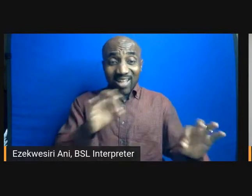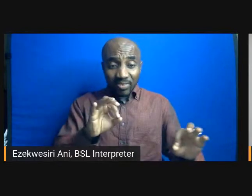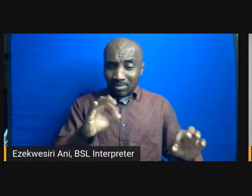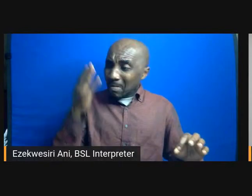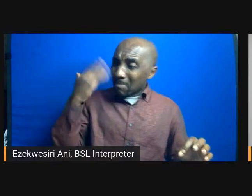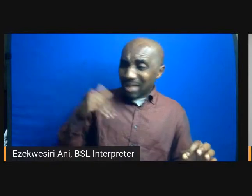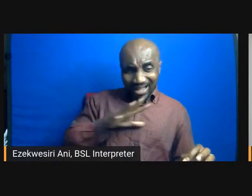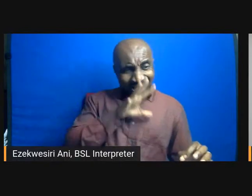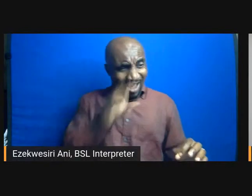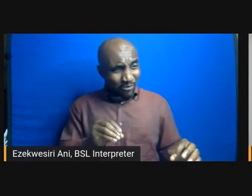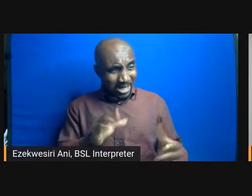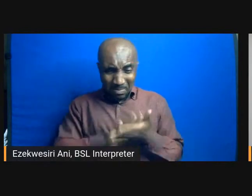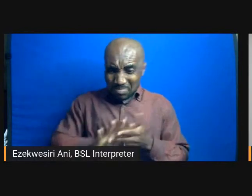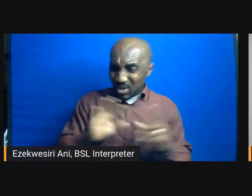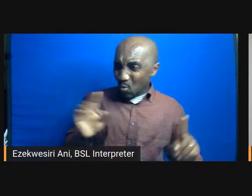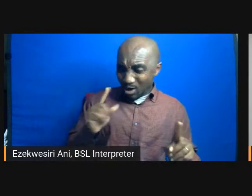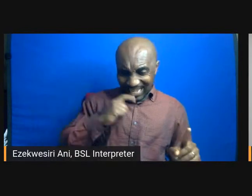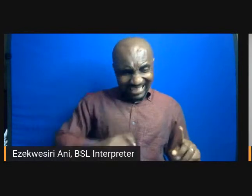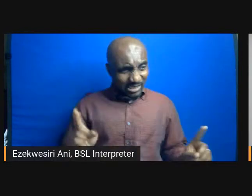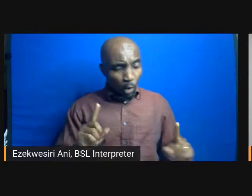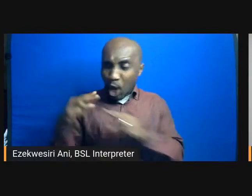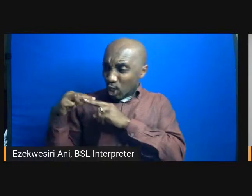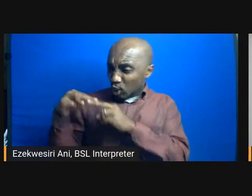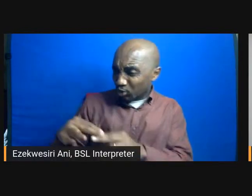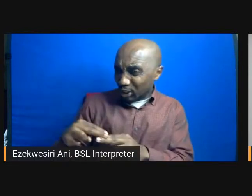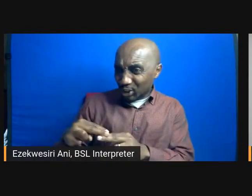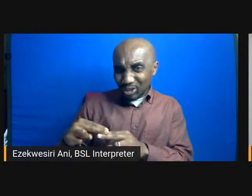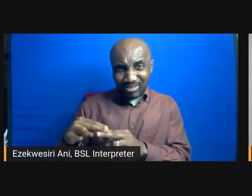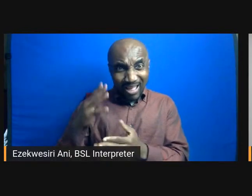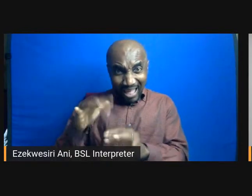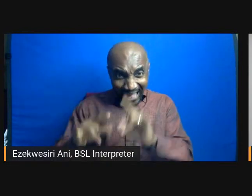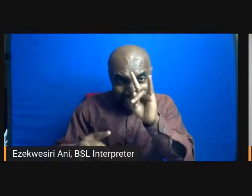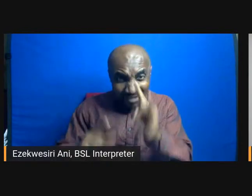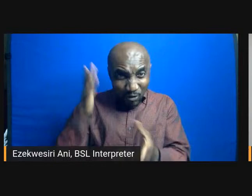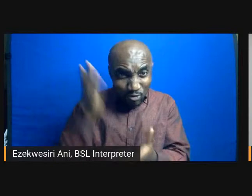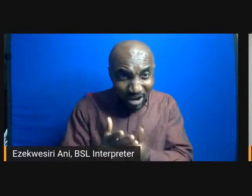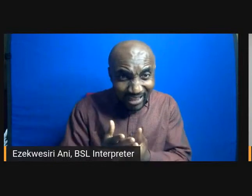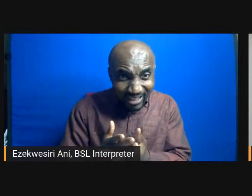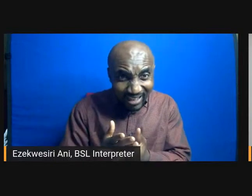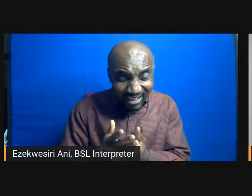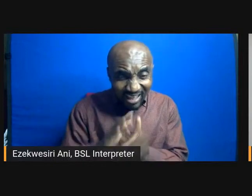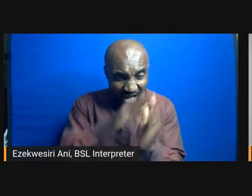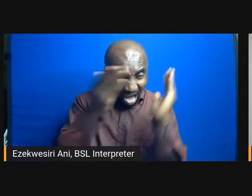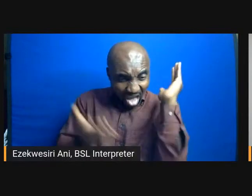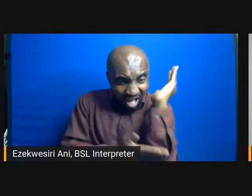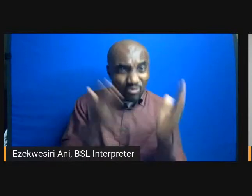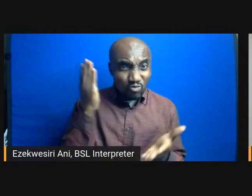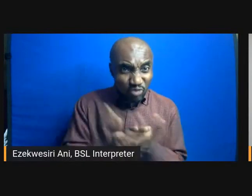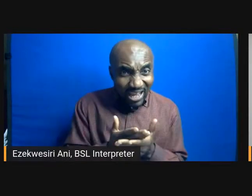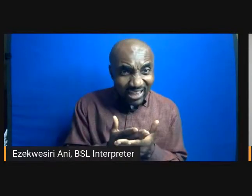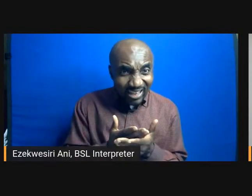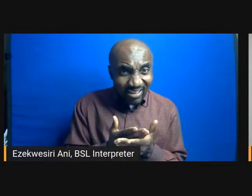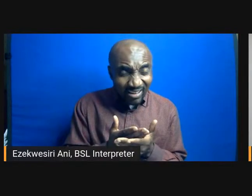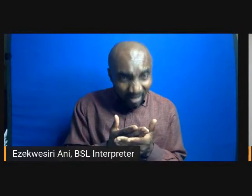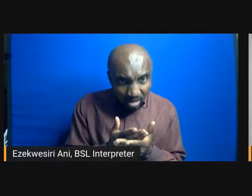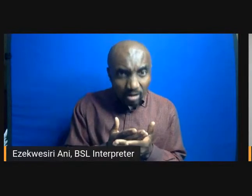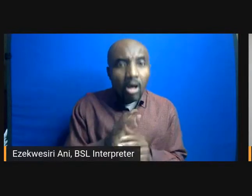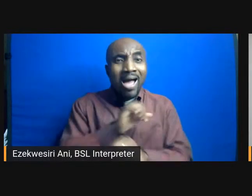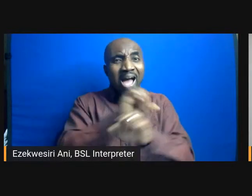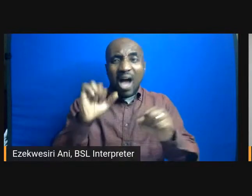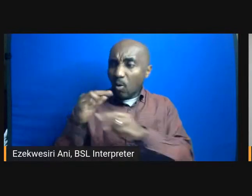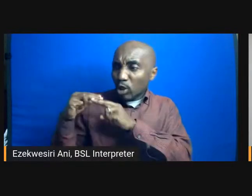African? Were our traditions really evil and primitive? Our